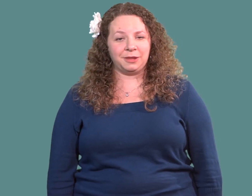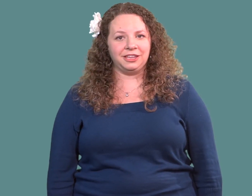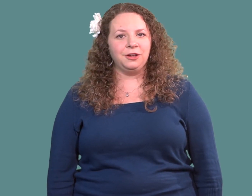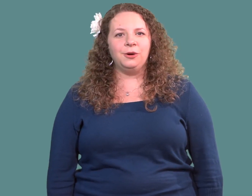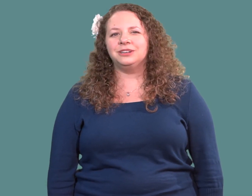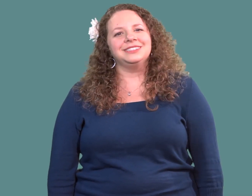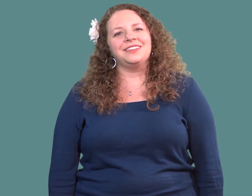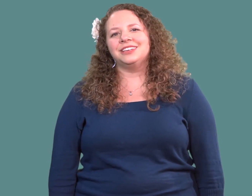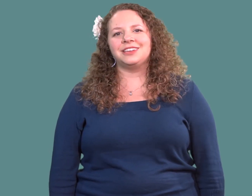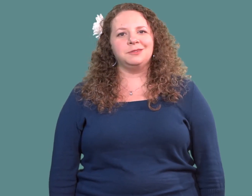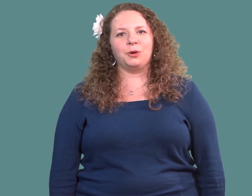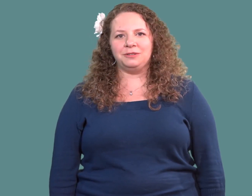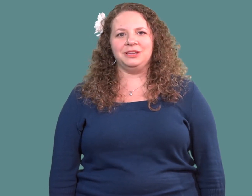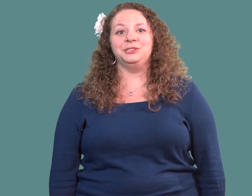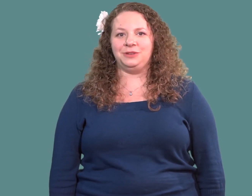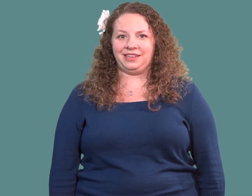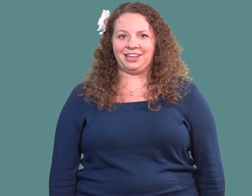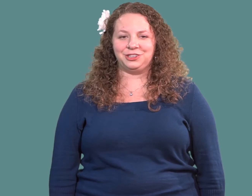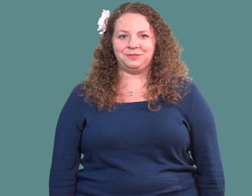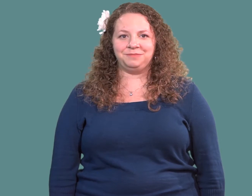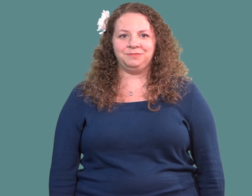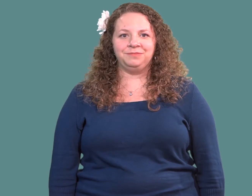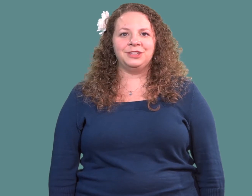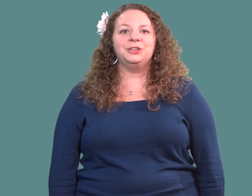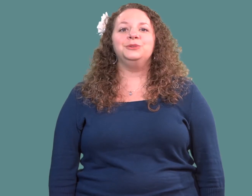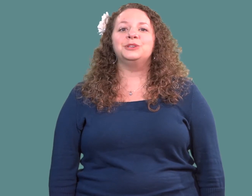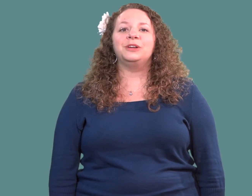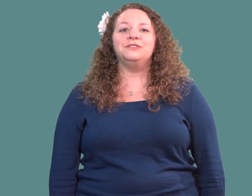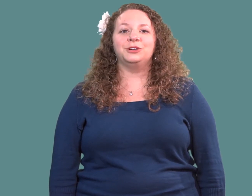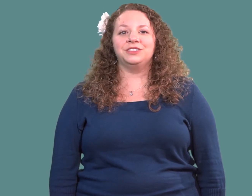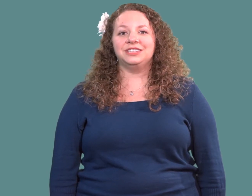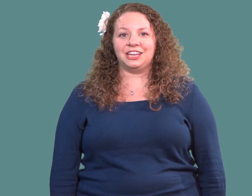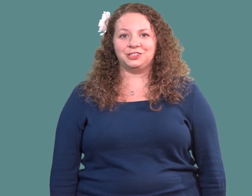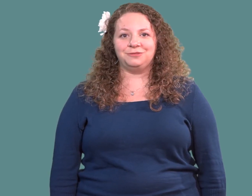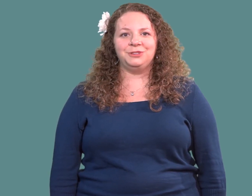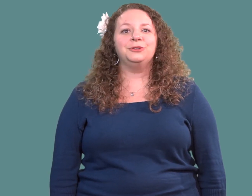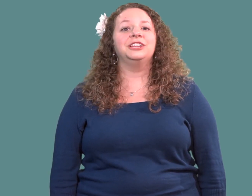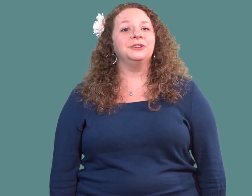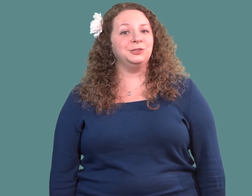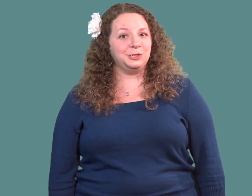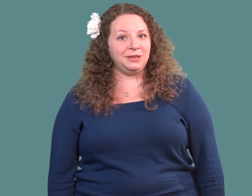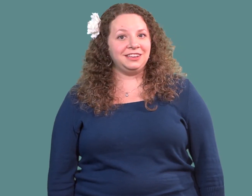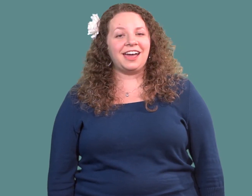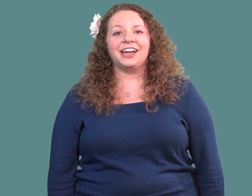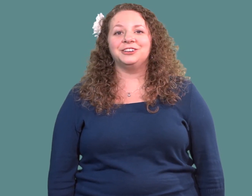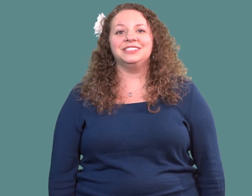fingerspelling or decide that it's unimportant because you can't catch it. Using what you've learned in this lecture, you can increase your speed, accuracy,